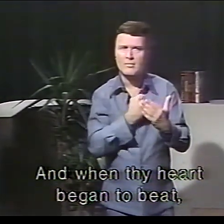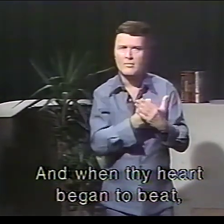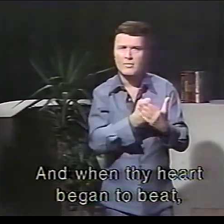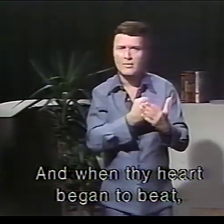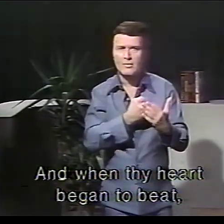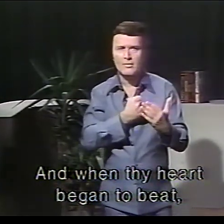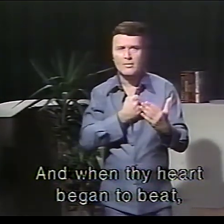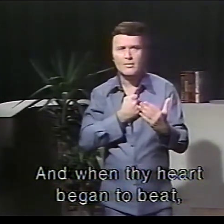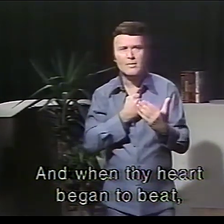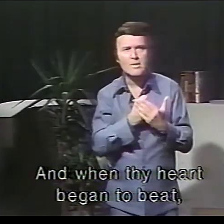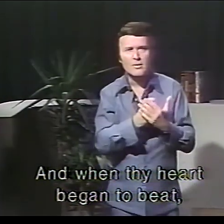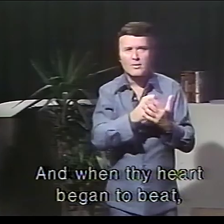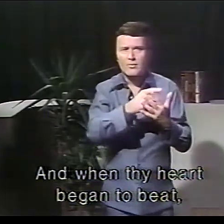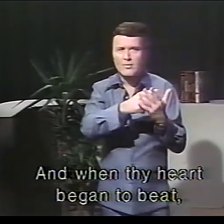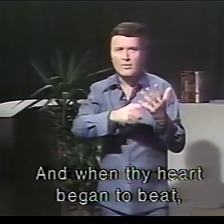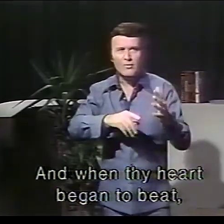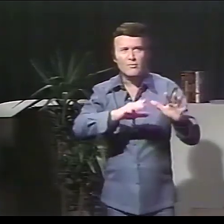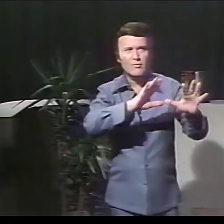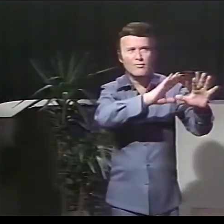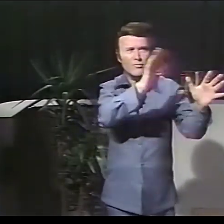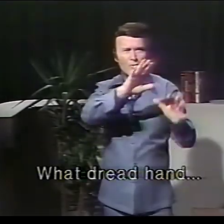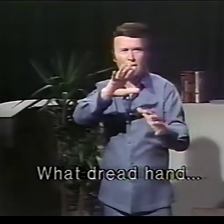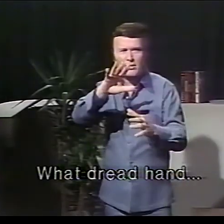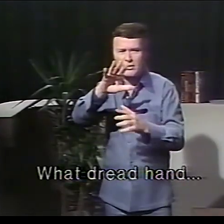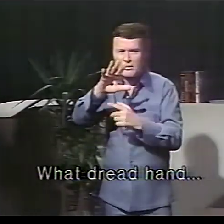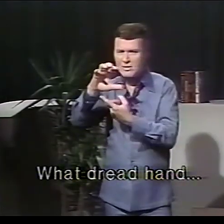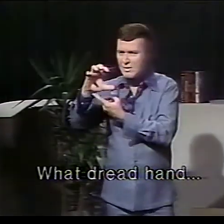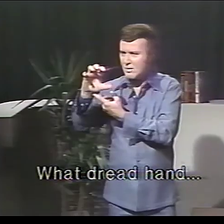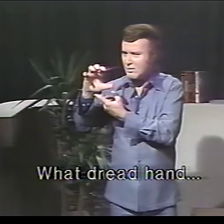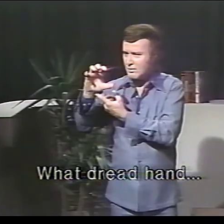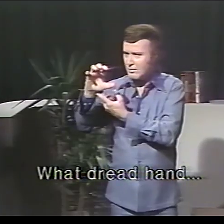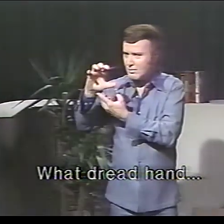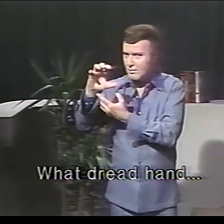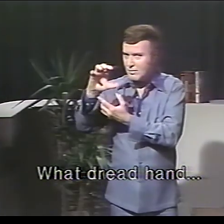And when thy heart began to beat, what dread hand